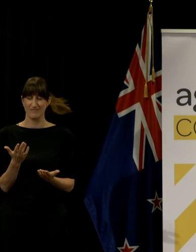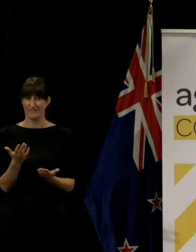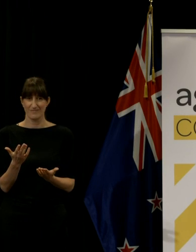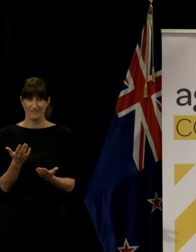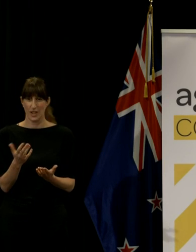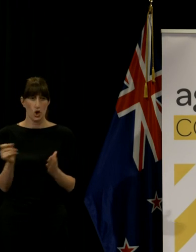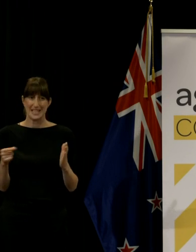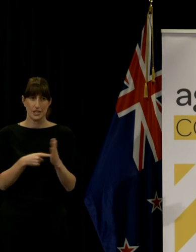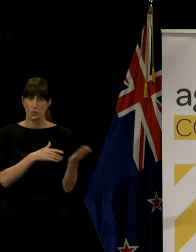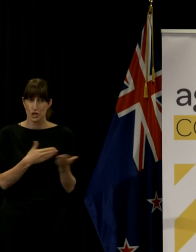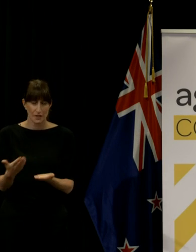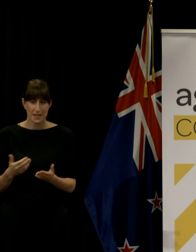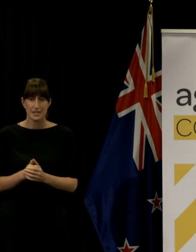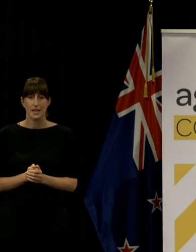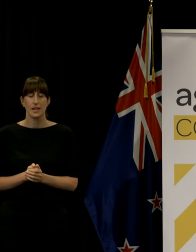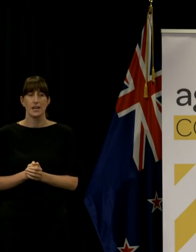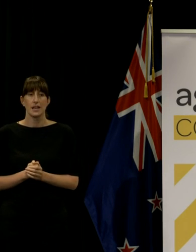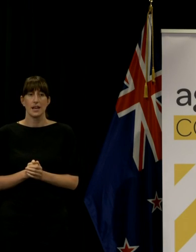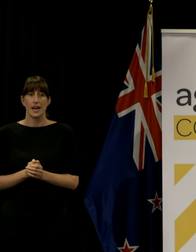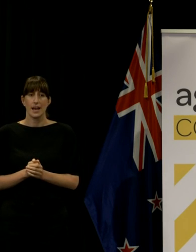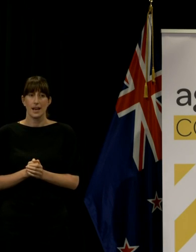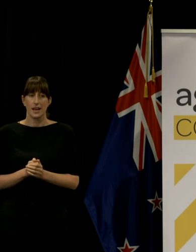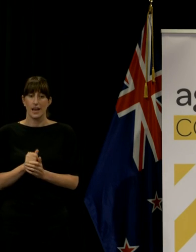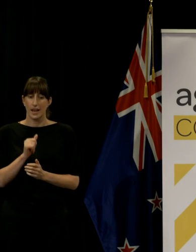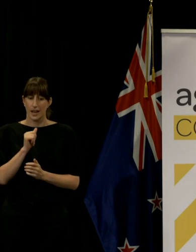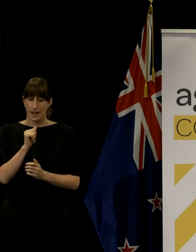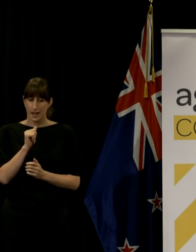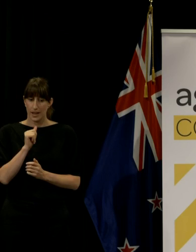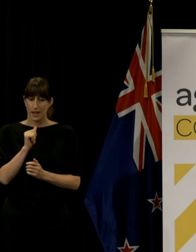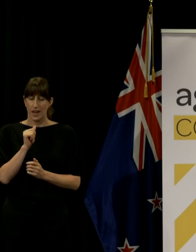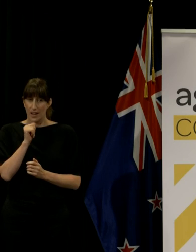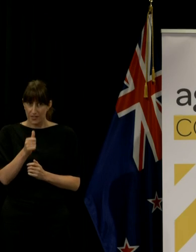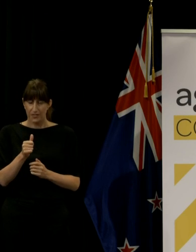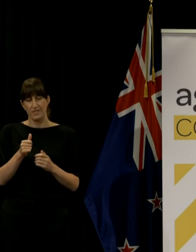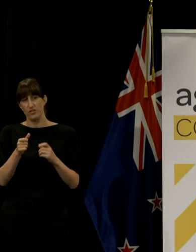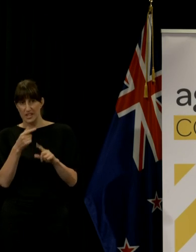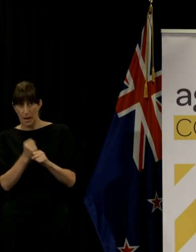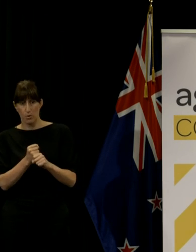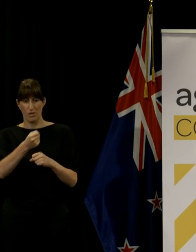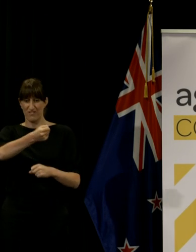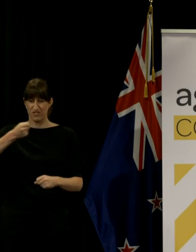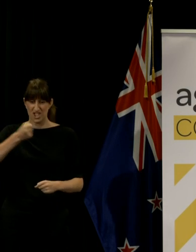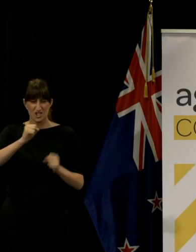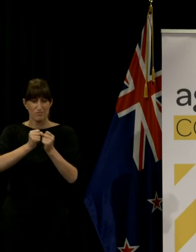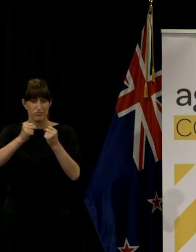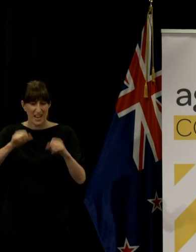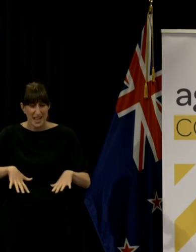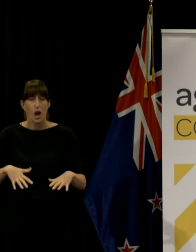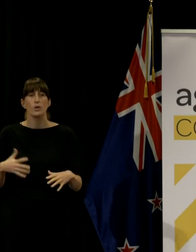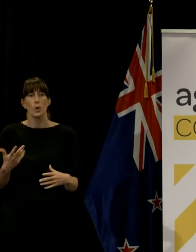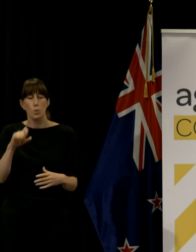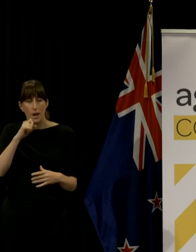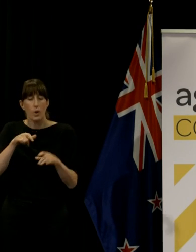we are working that through now. Anything that we do in that instance will be done in a way where, if at all possible, we have contactless